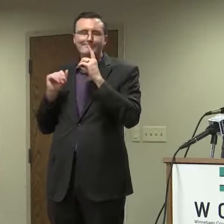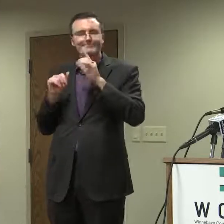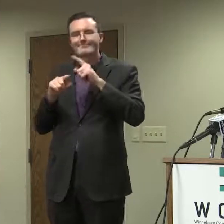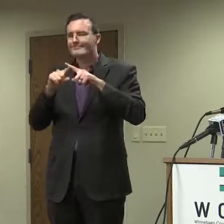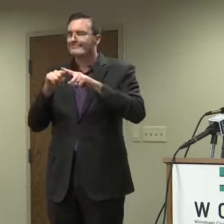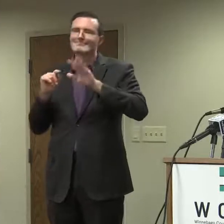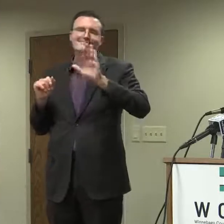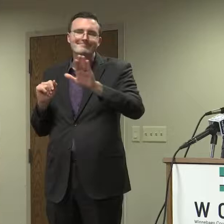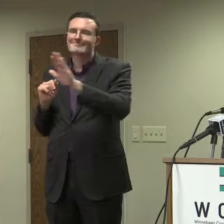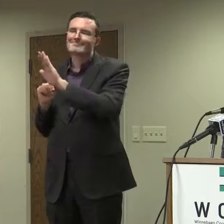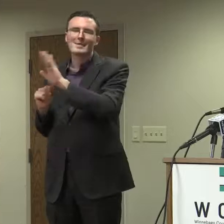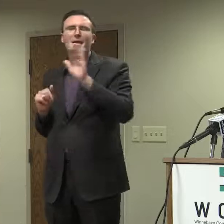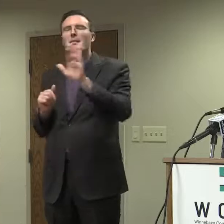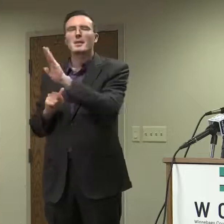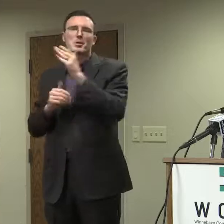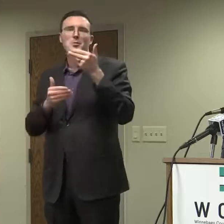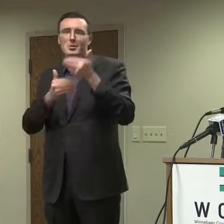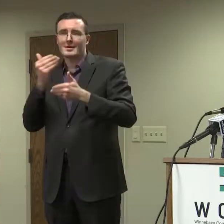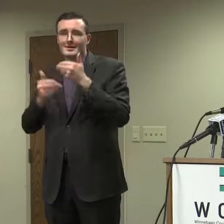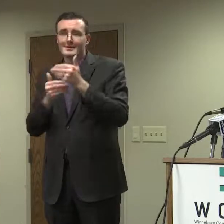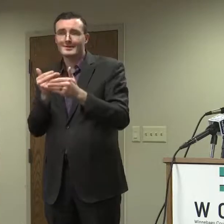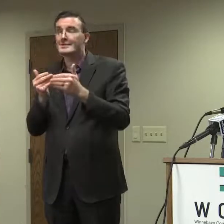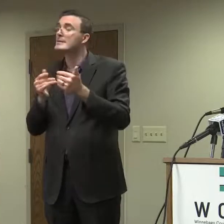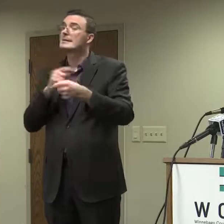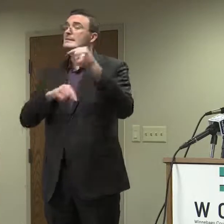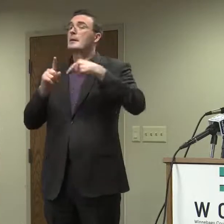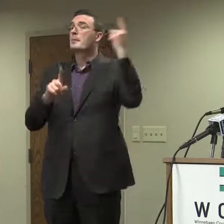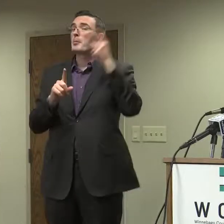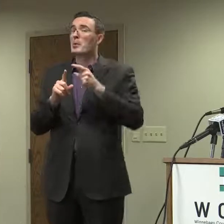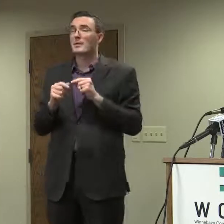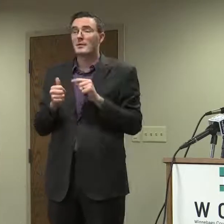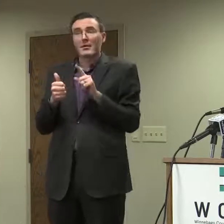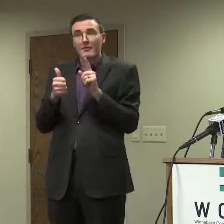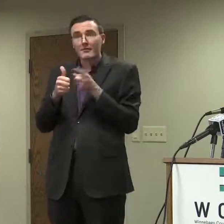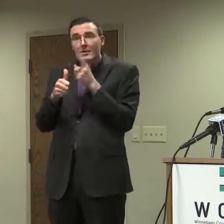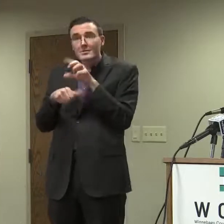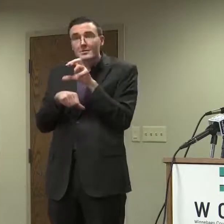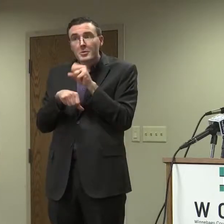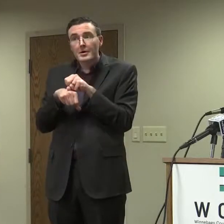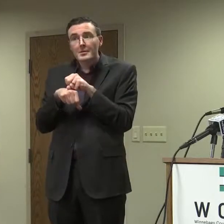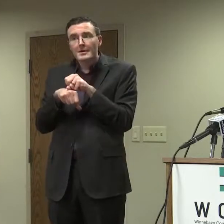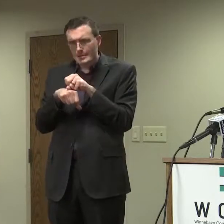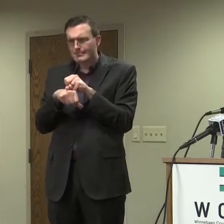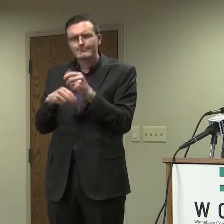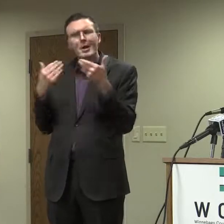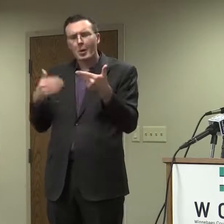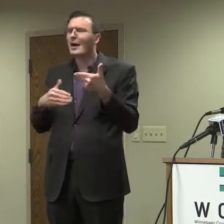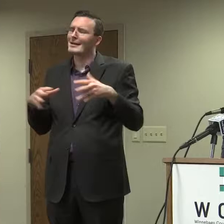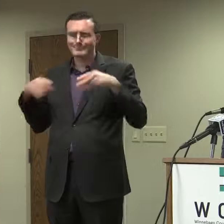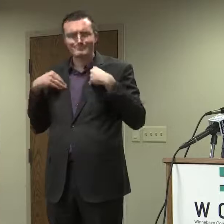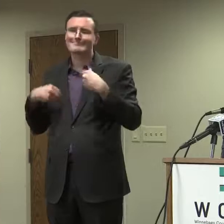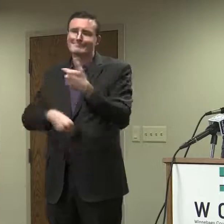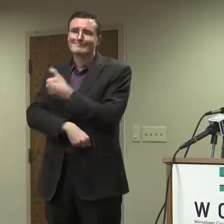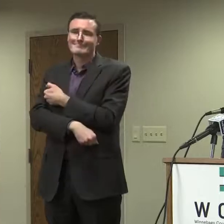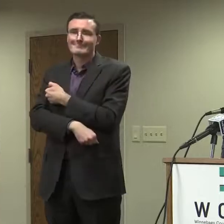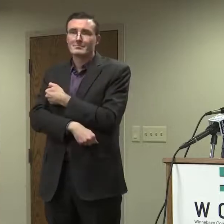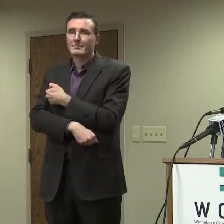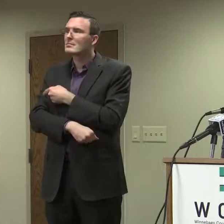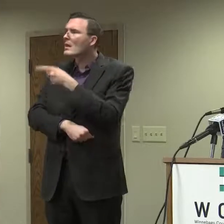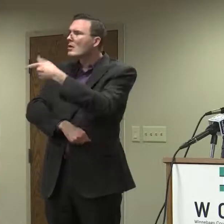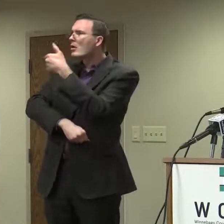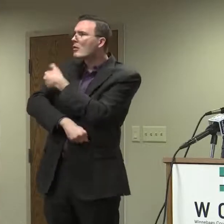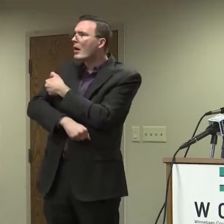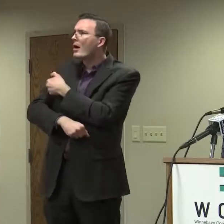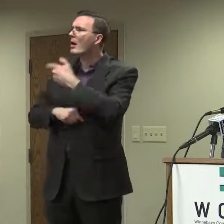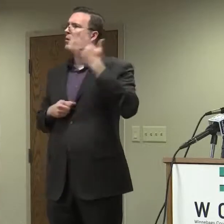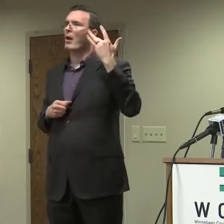So I come back, take the first available dose. Don't make judgment about someone else who's getting the vaccine because you may